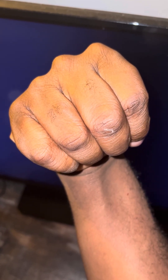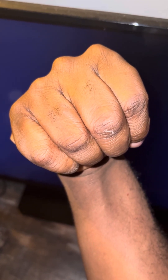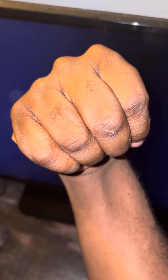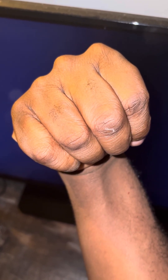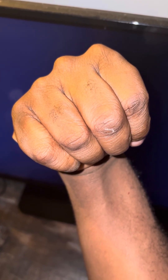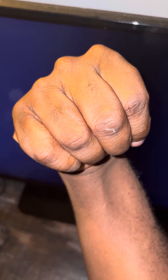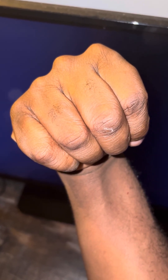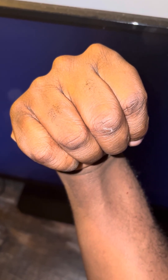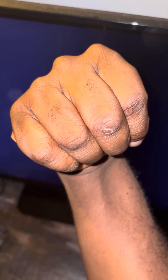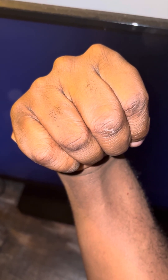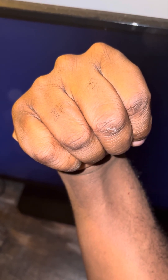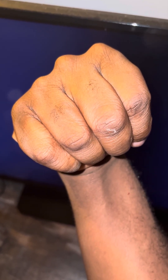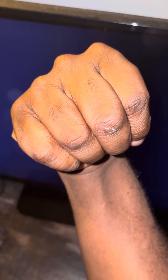mug.